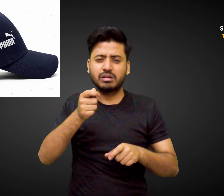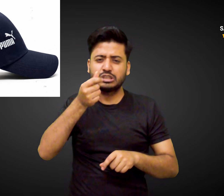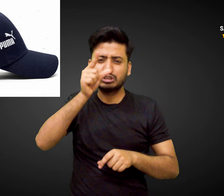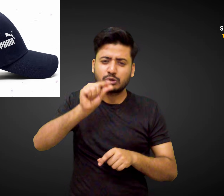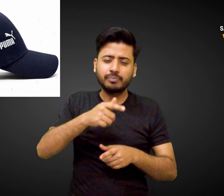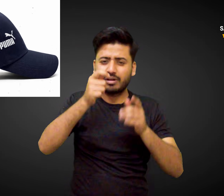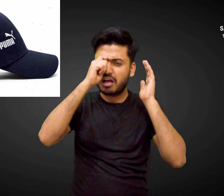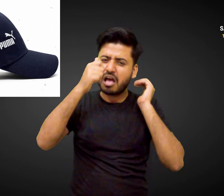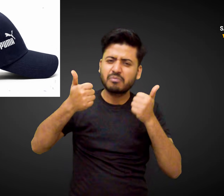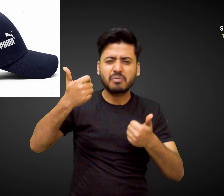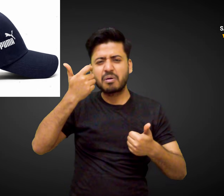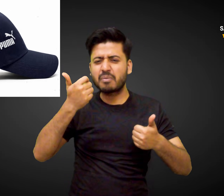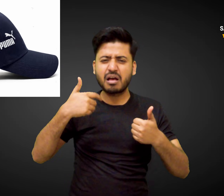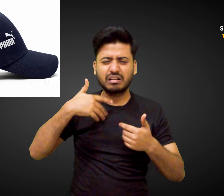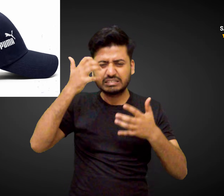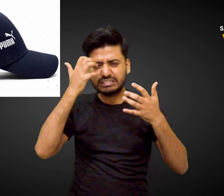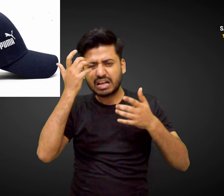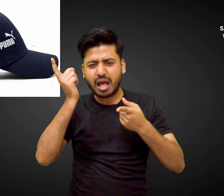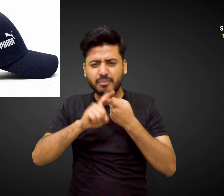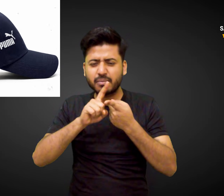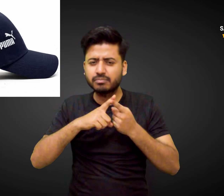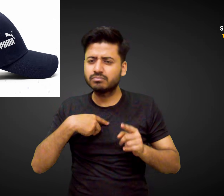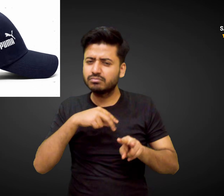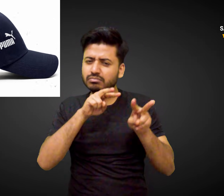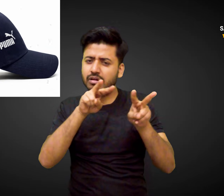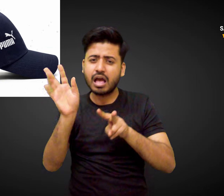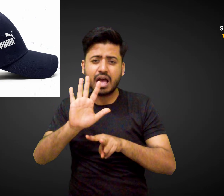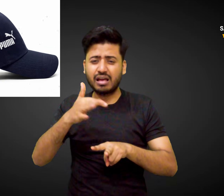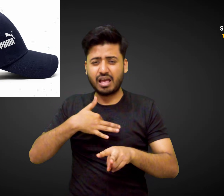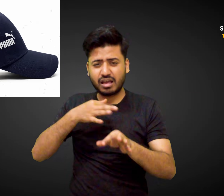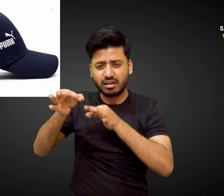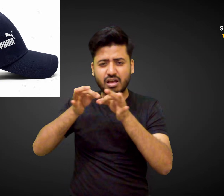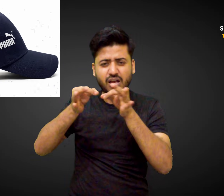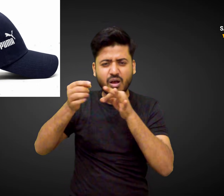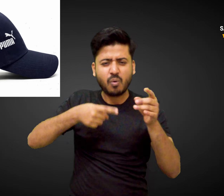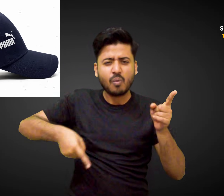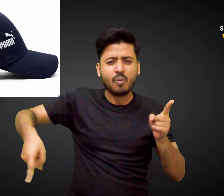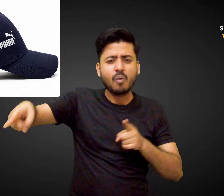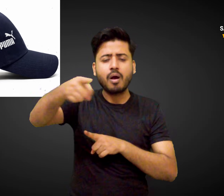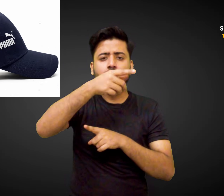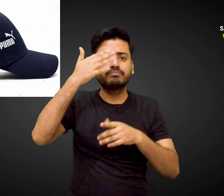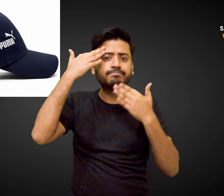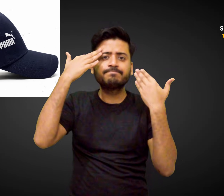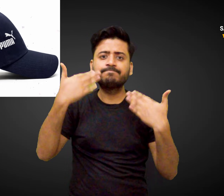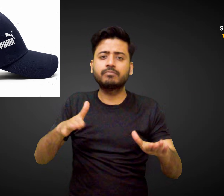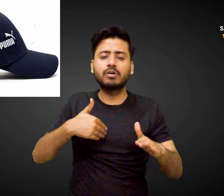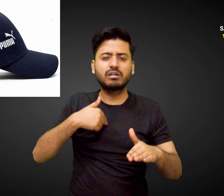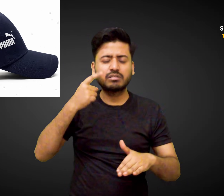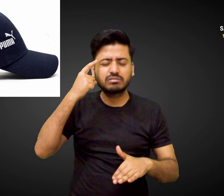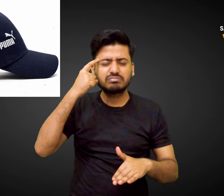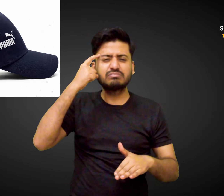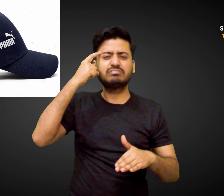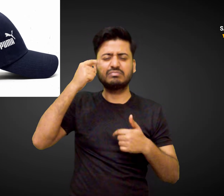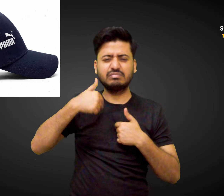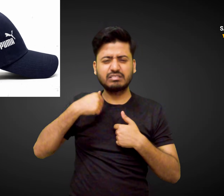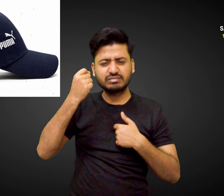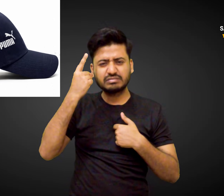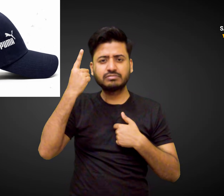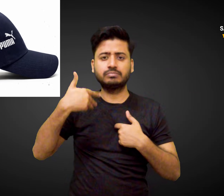leading to painful, acne-like bumps on the scalp. Oxygen deprivation. While hair breathing is a myth, the shaft is